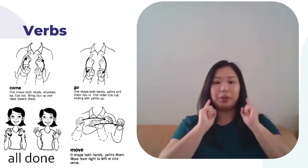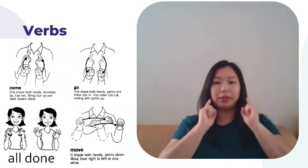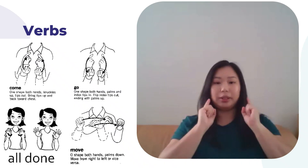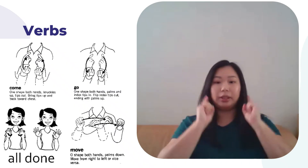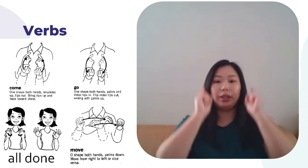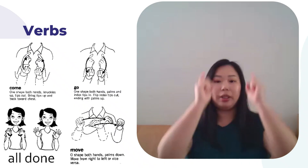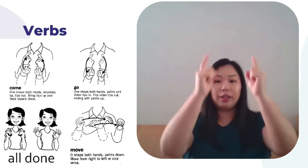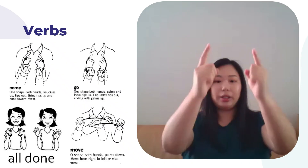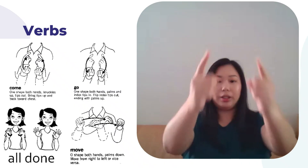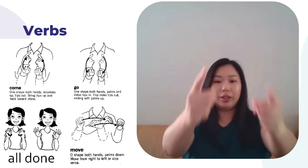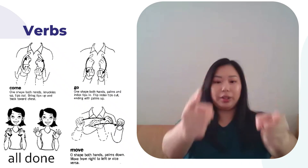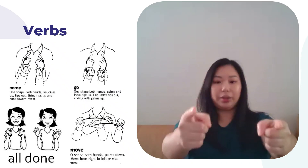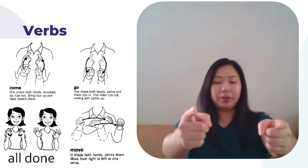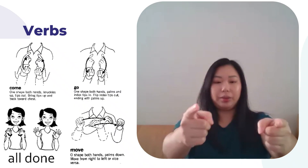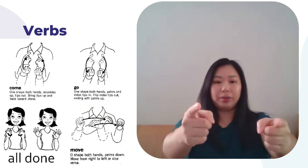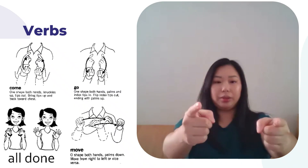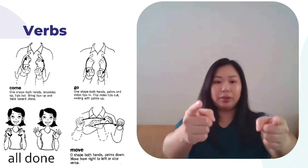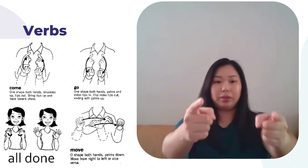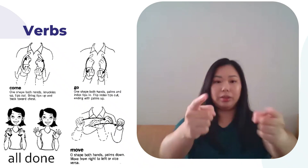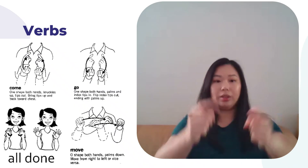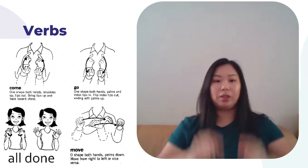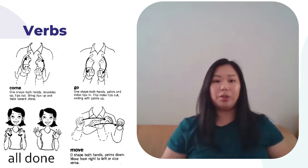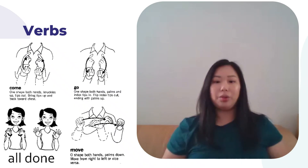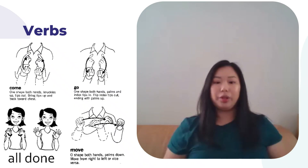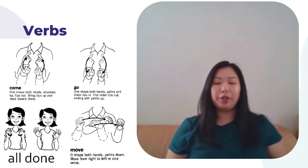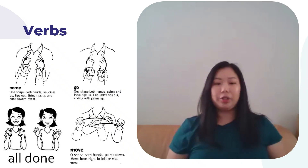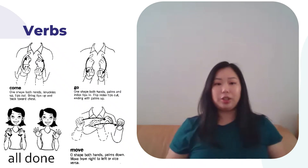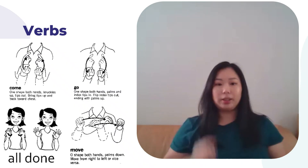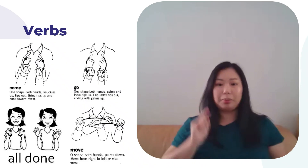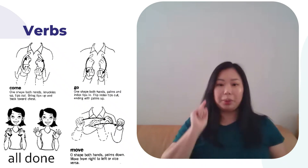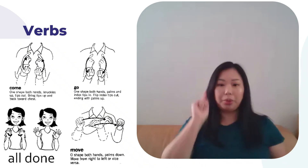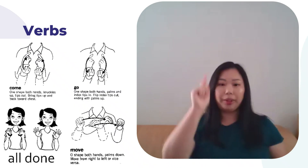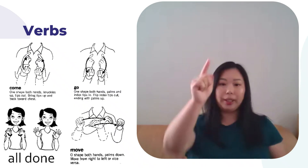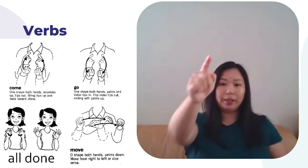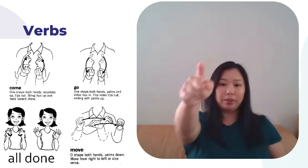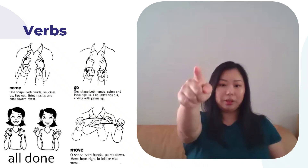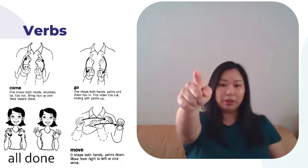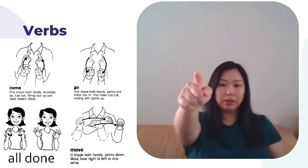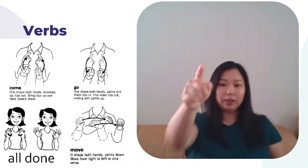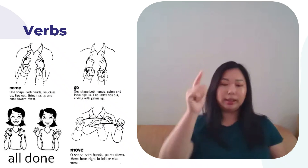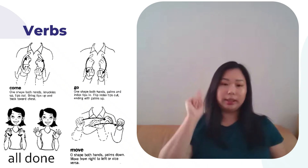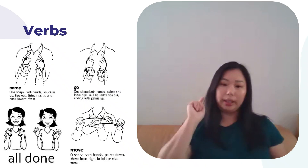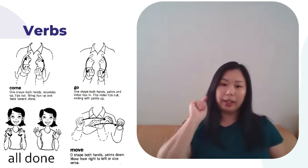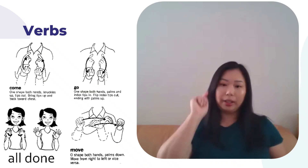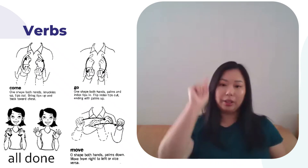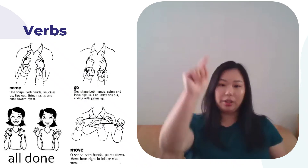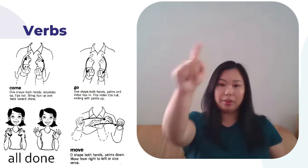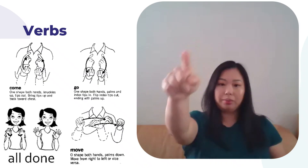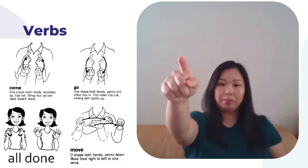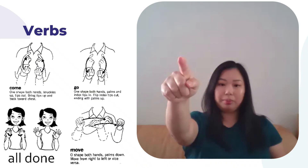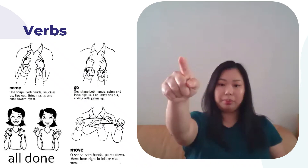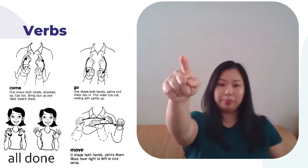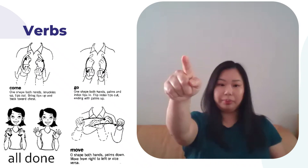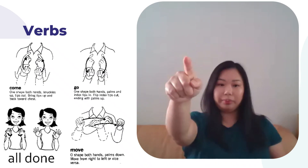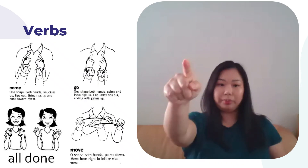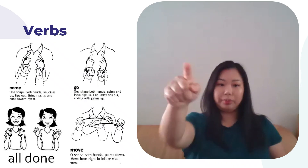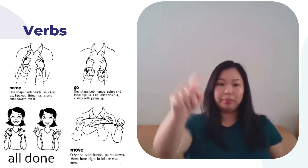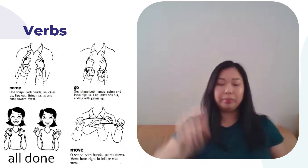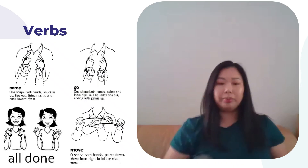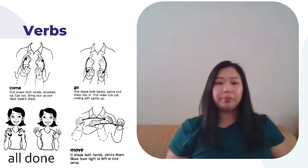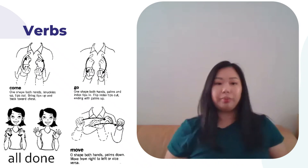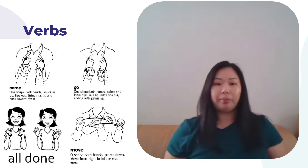the person, go. Or you could just simply point out and say, go.